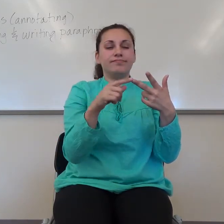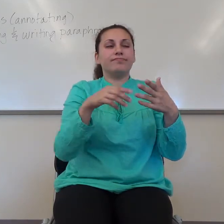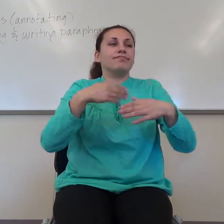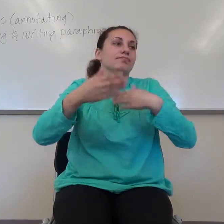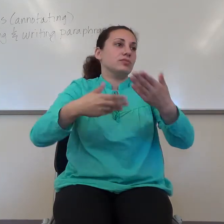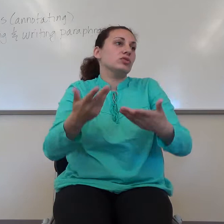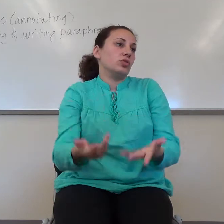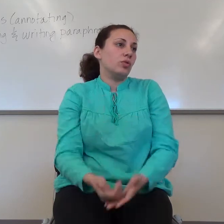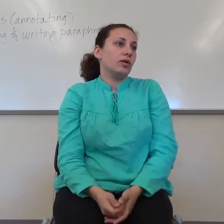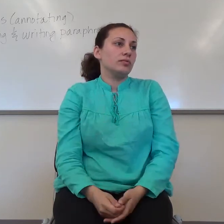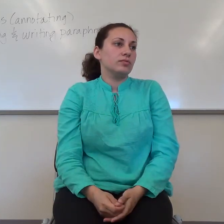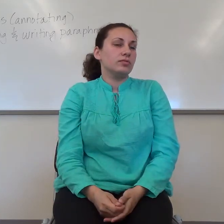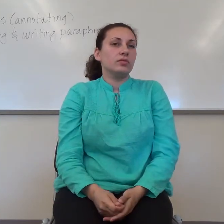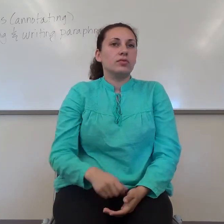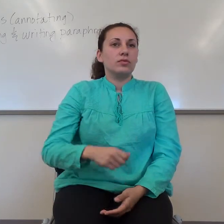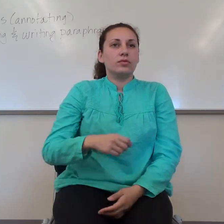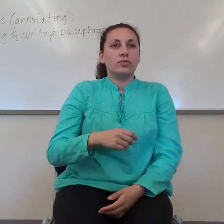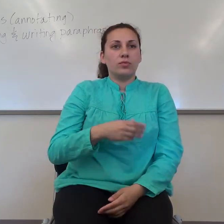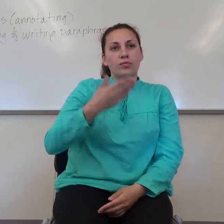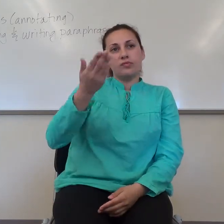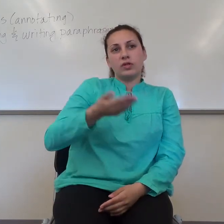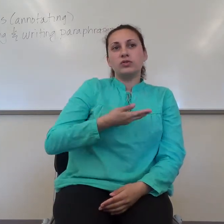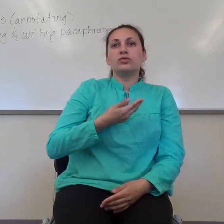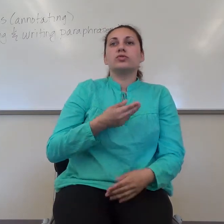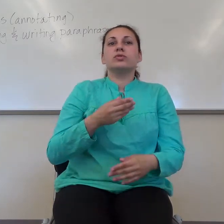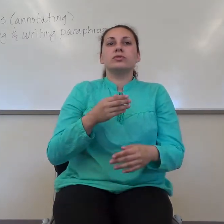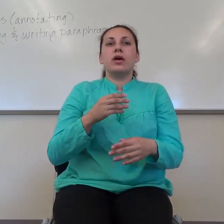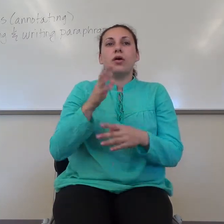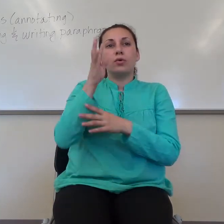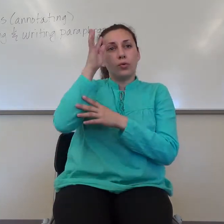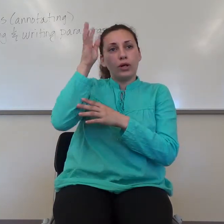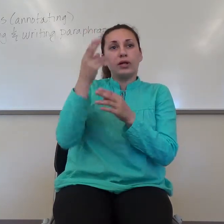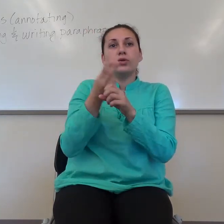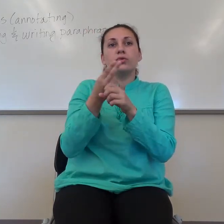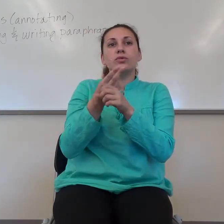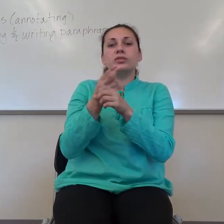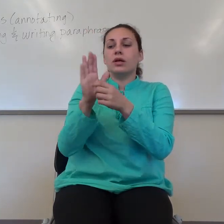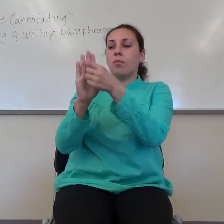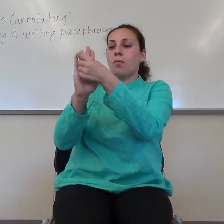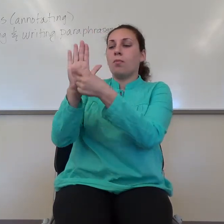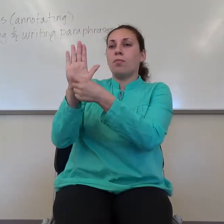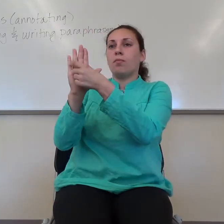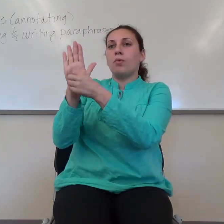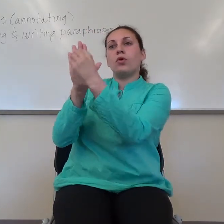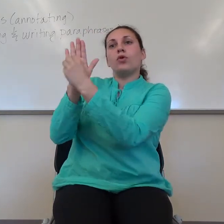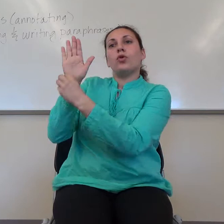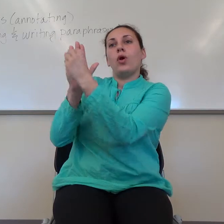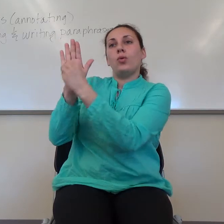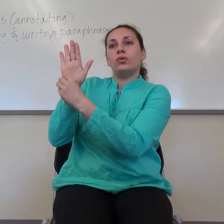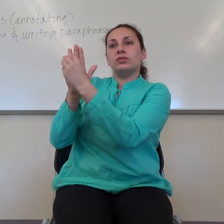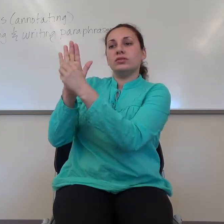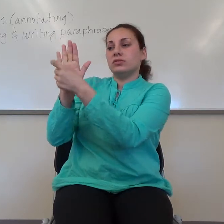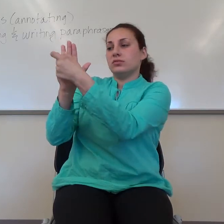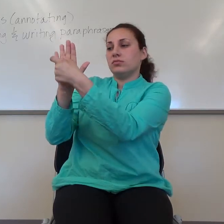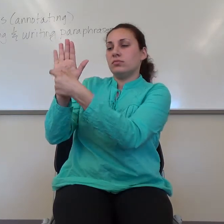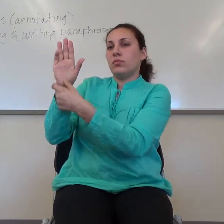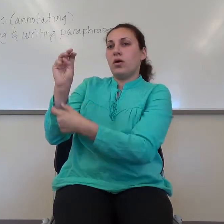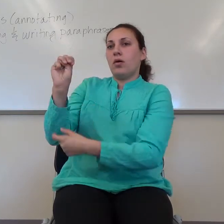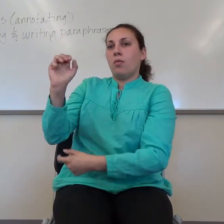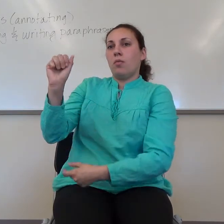we've introduced making marginal notes. And what people are finding, and what I wrote on a lot of papers this time,